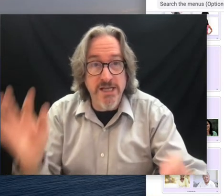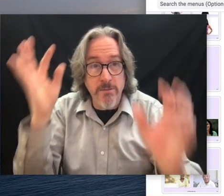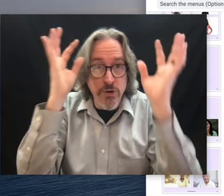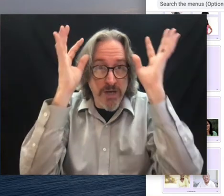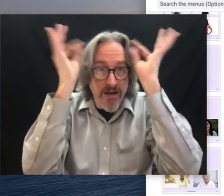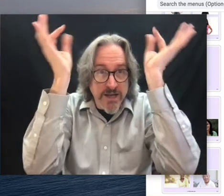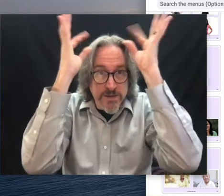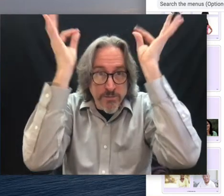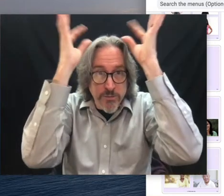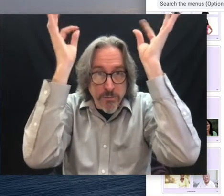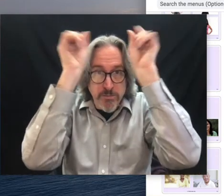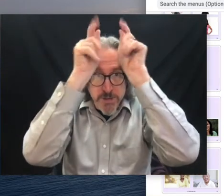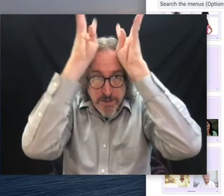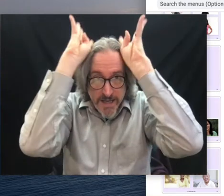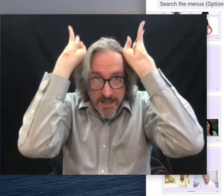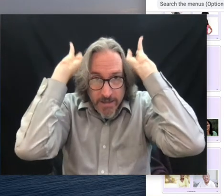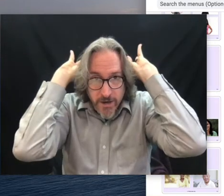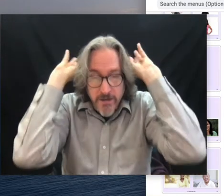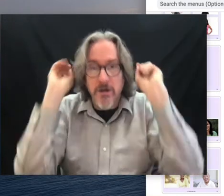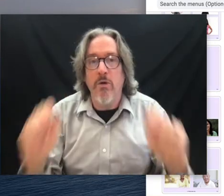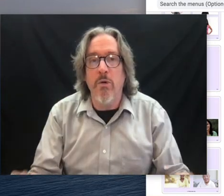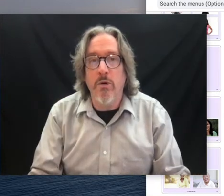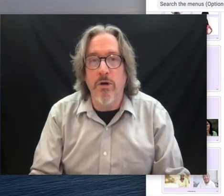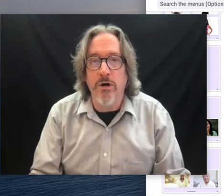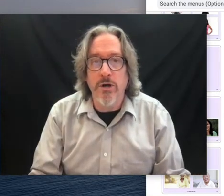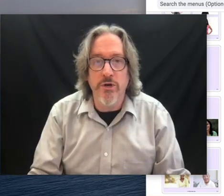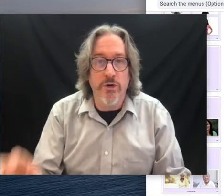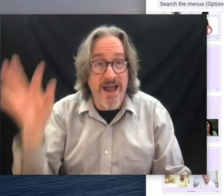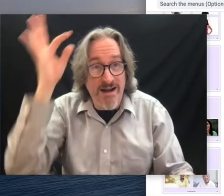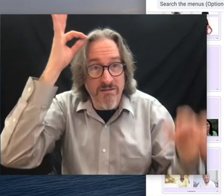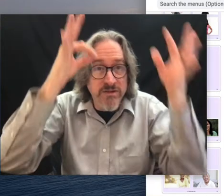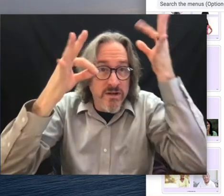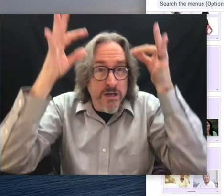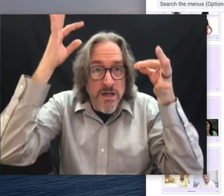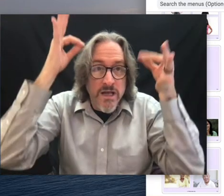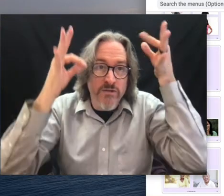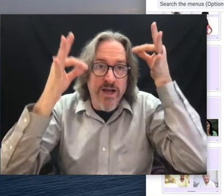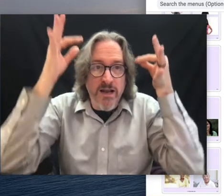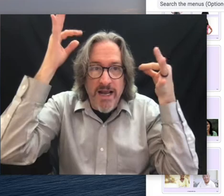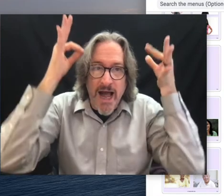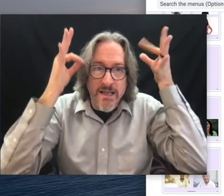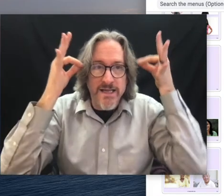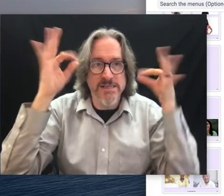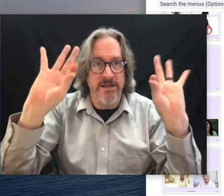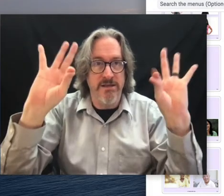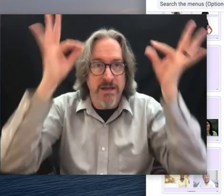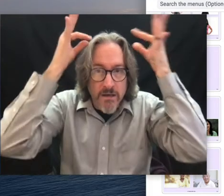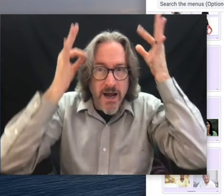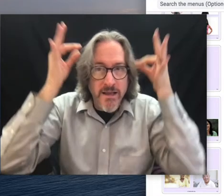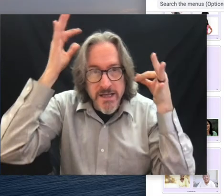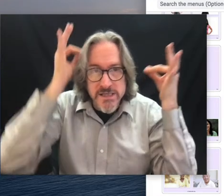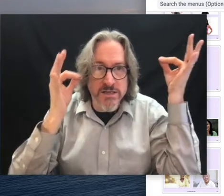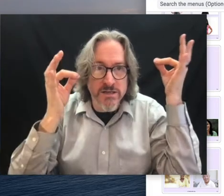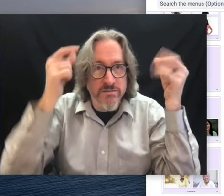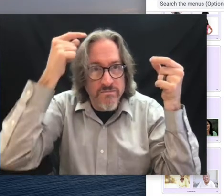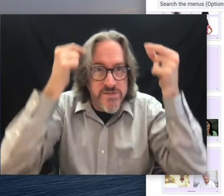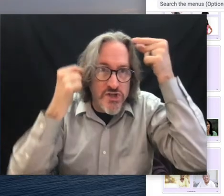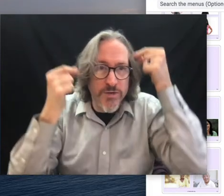With some, you can have like spiky, right? Or you could have, if you've got like highlights, the thin